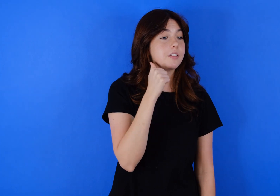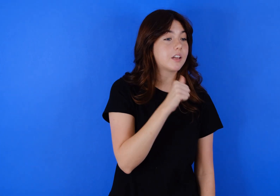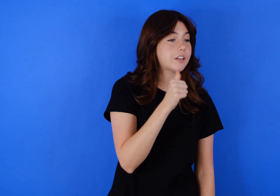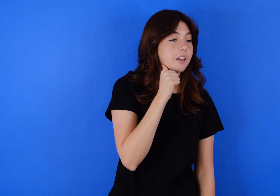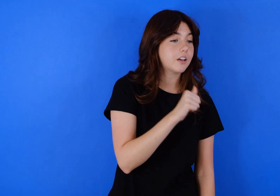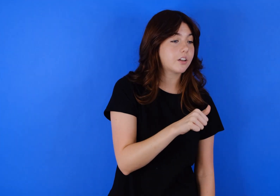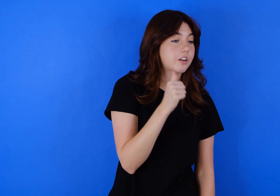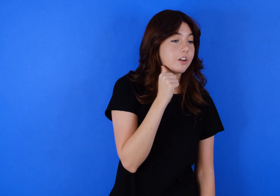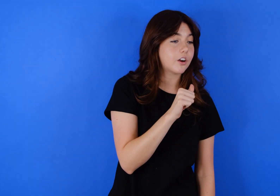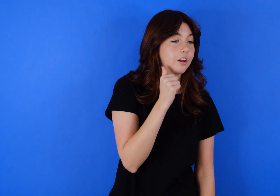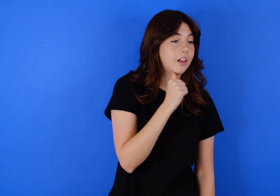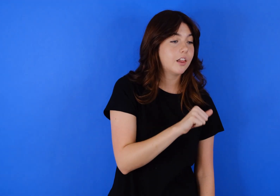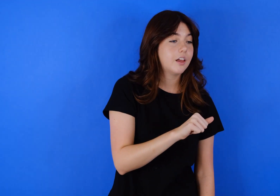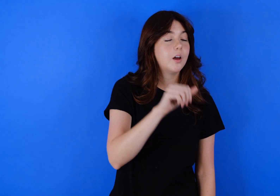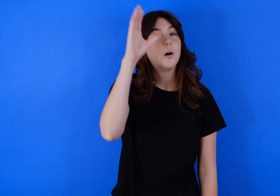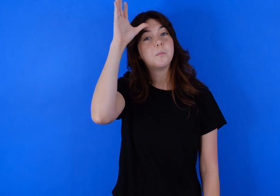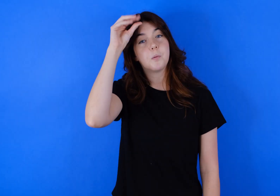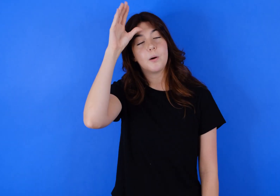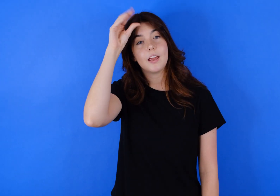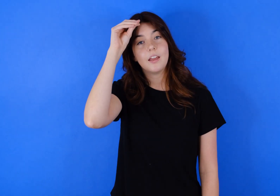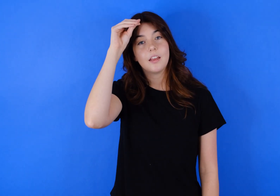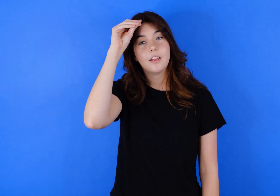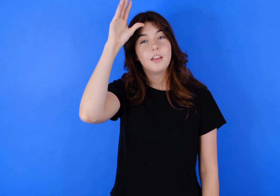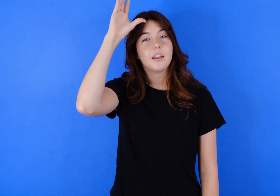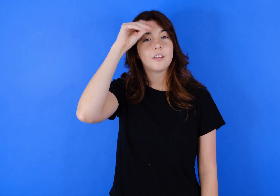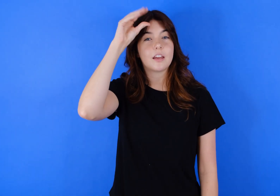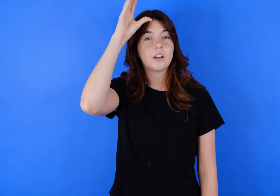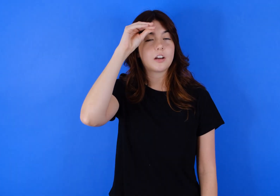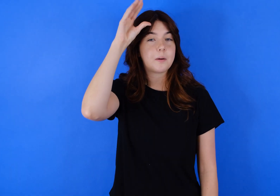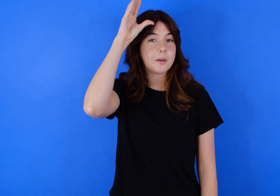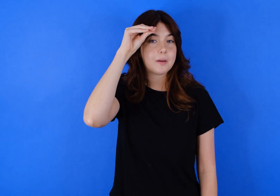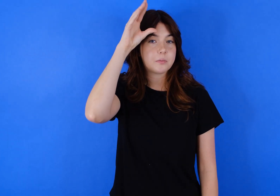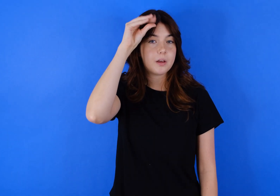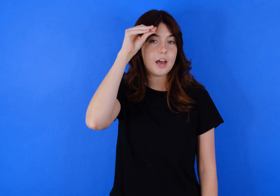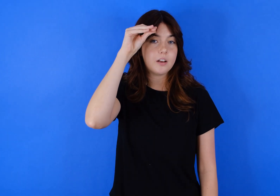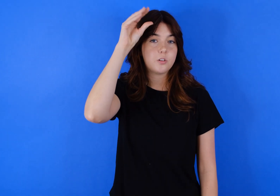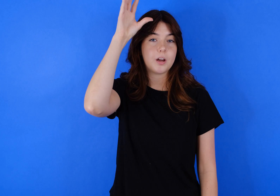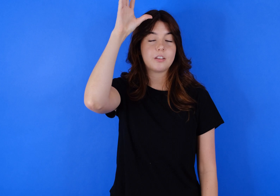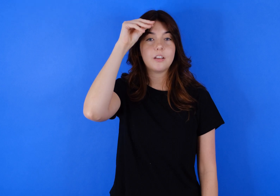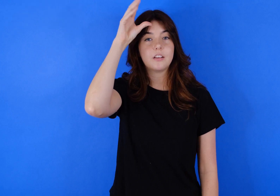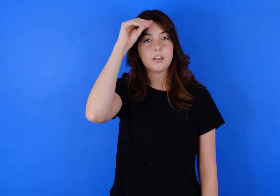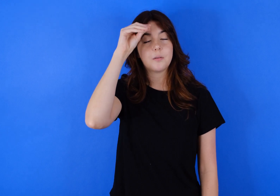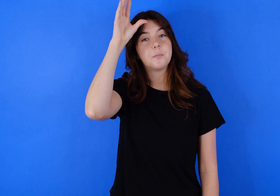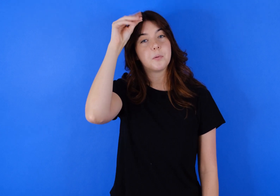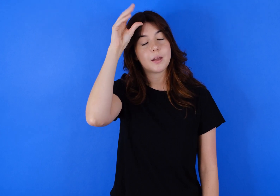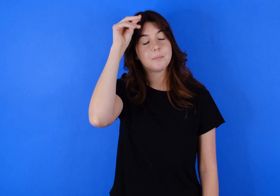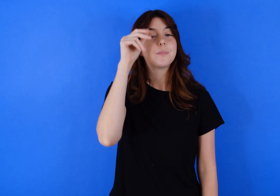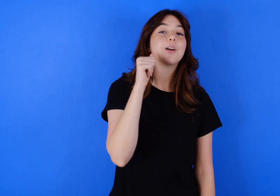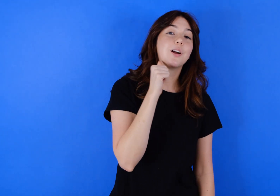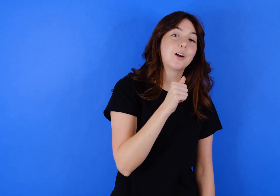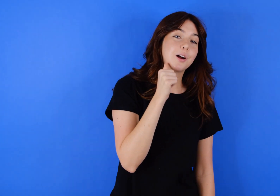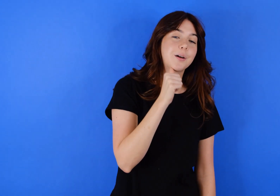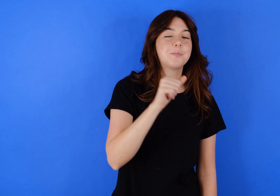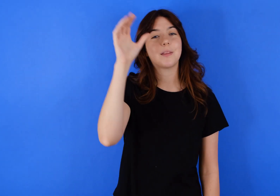da da. Girl. Boy is like you're grabbing a baseball hat twice, da da. Boy. Girl and